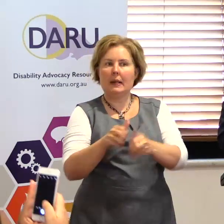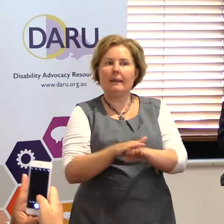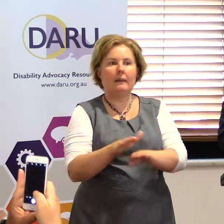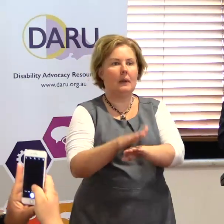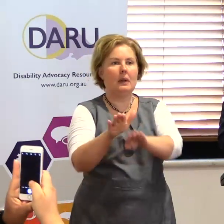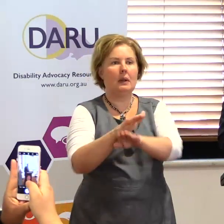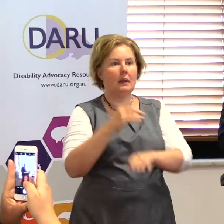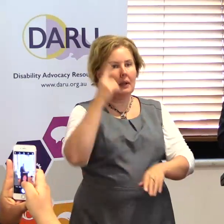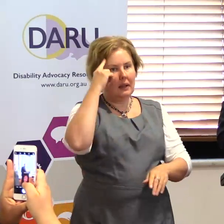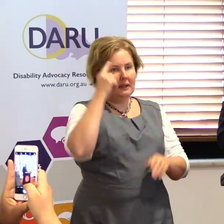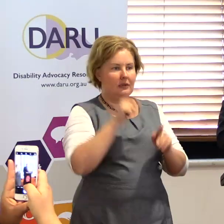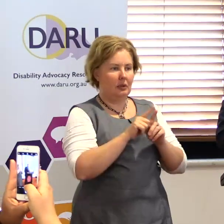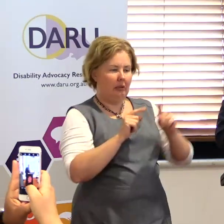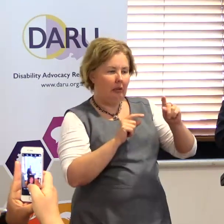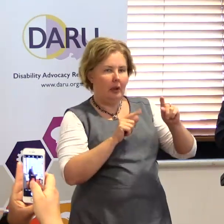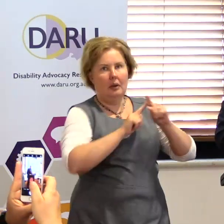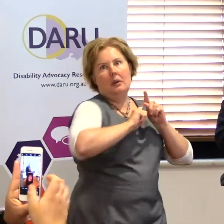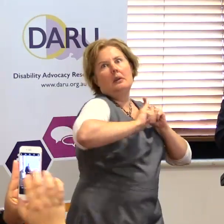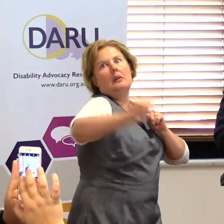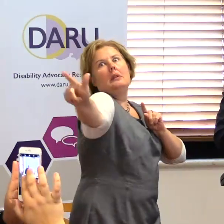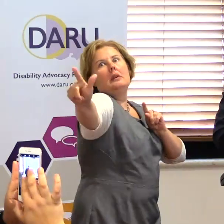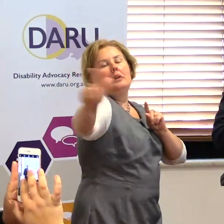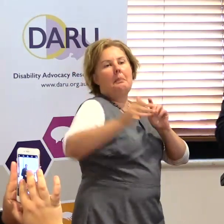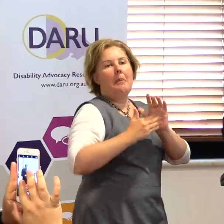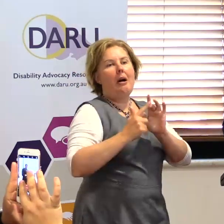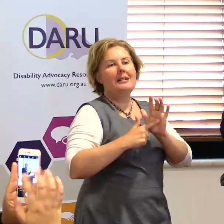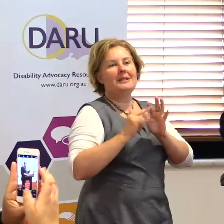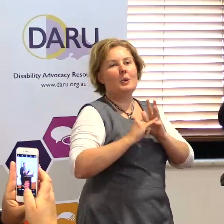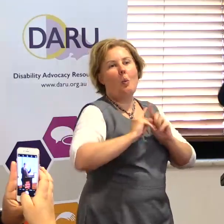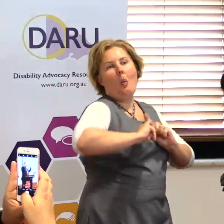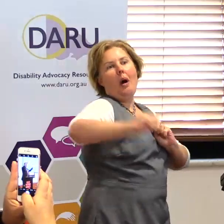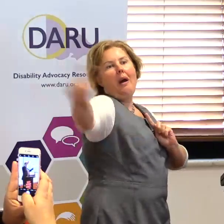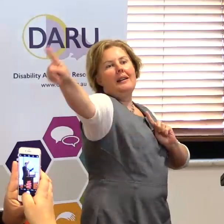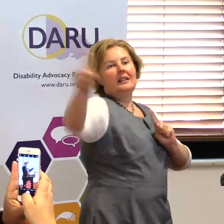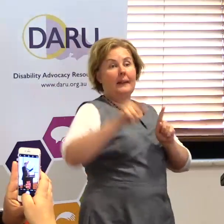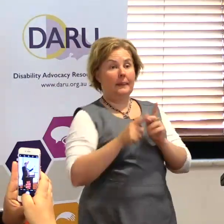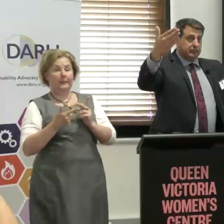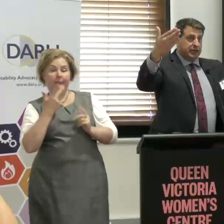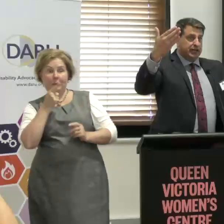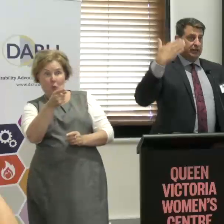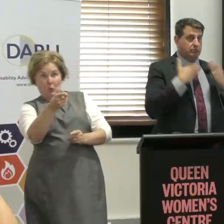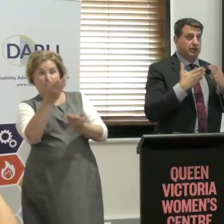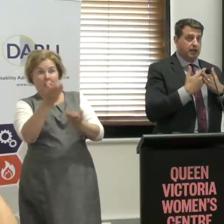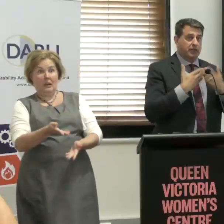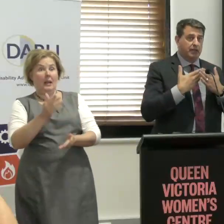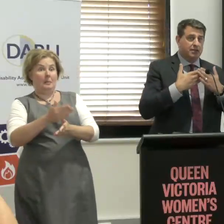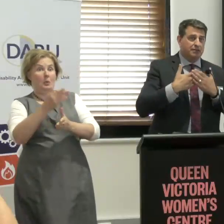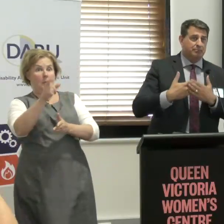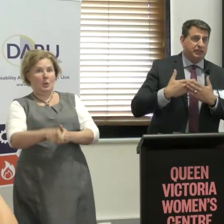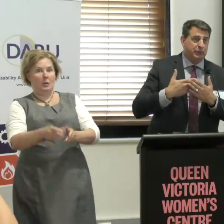inch thick, miles wide. If you're an Aboriginal person and you're a person with disability,